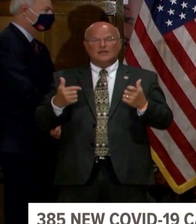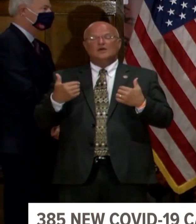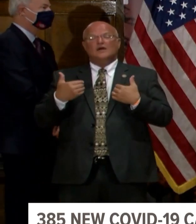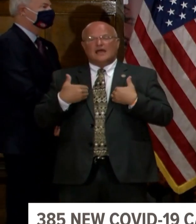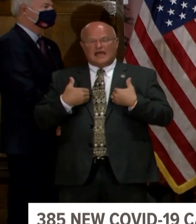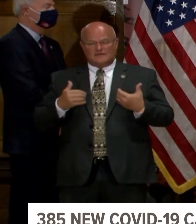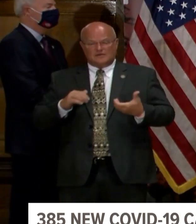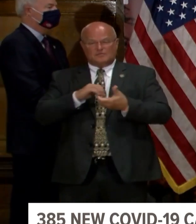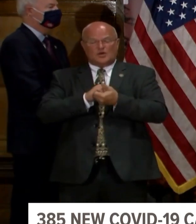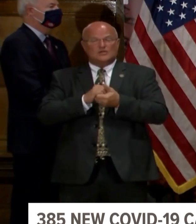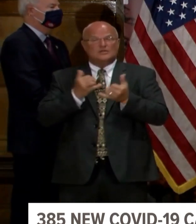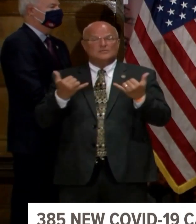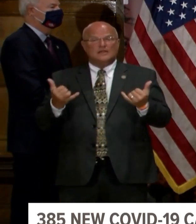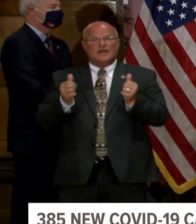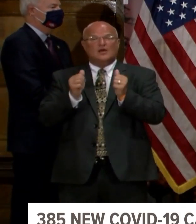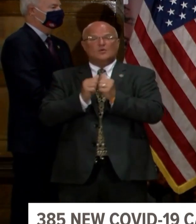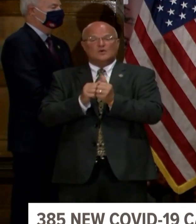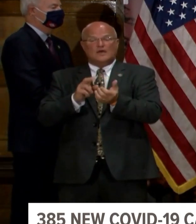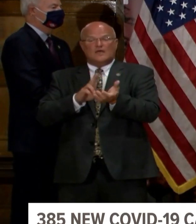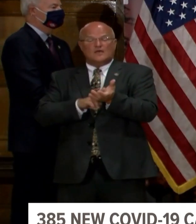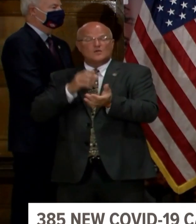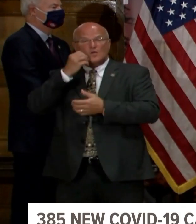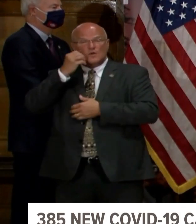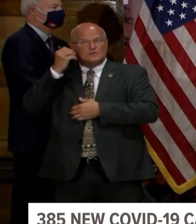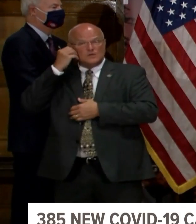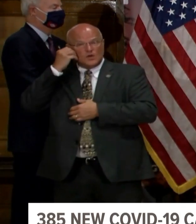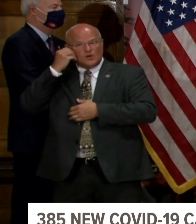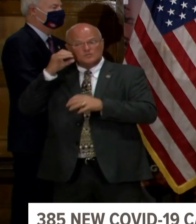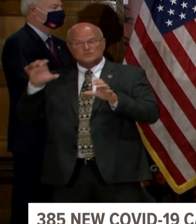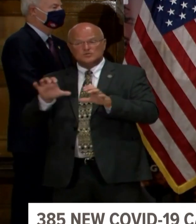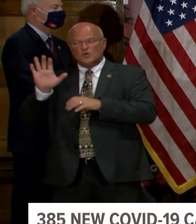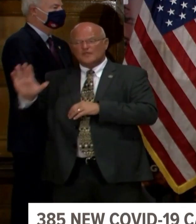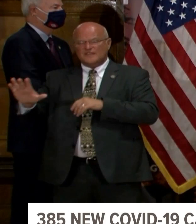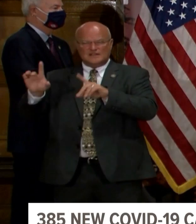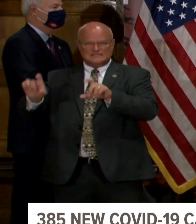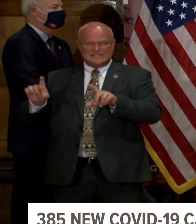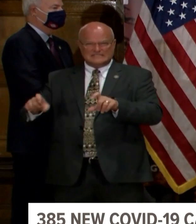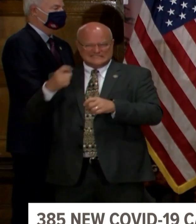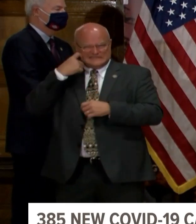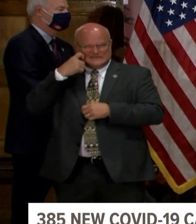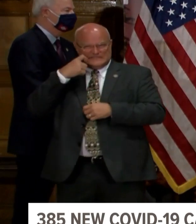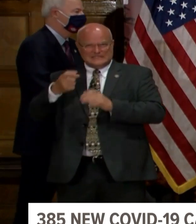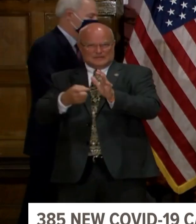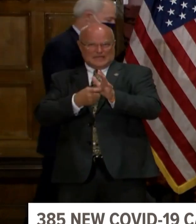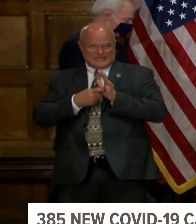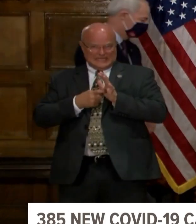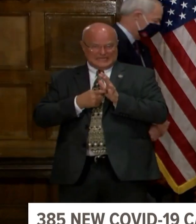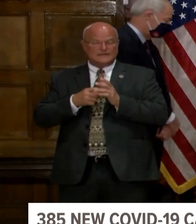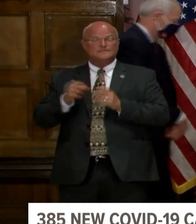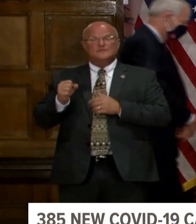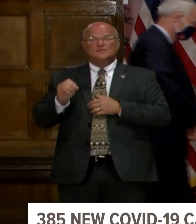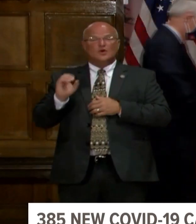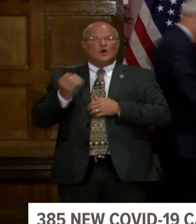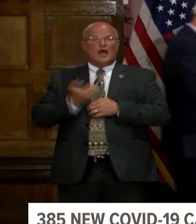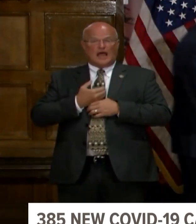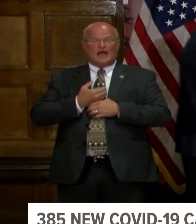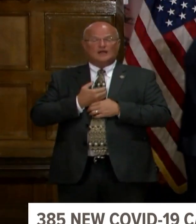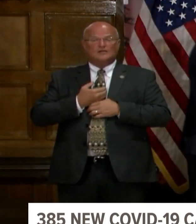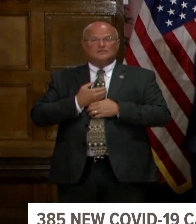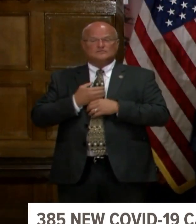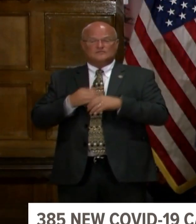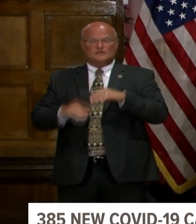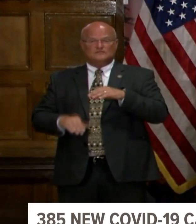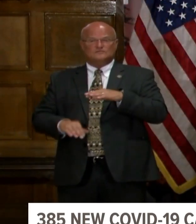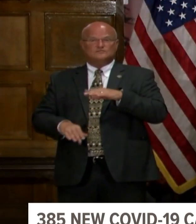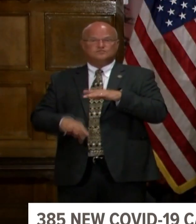having partnerships now with the nursing homes in order to do a lot of their testing that has been recently mandated. So our volume will go up in the